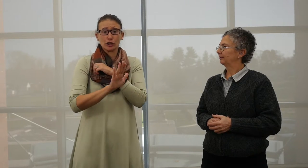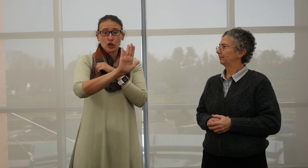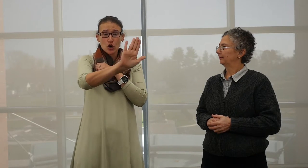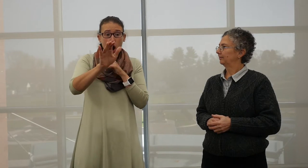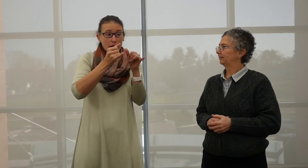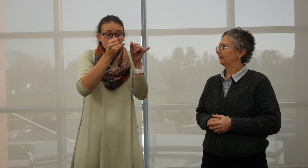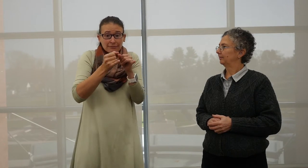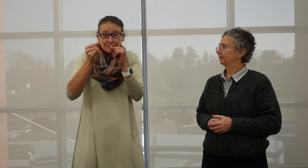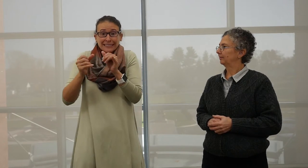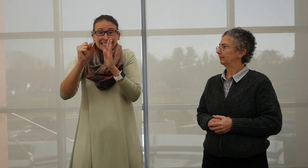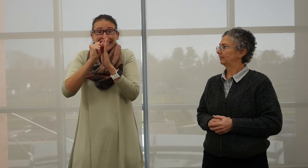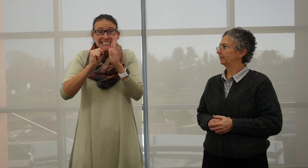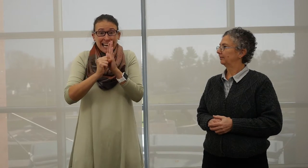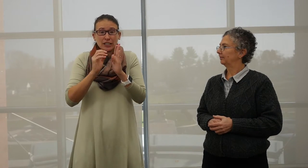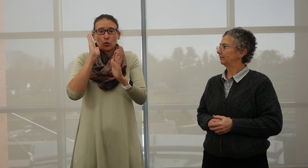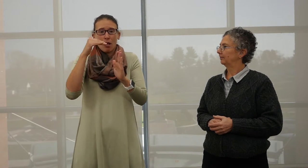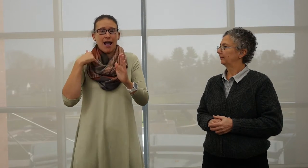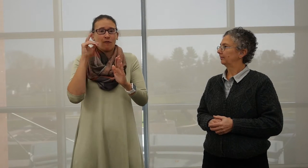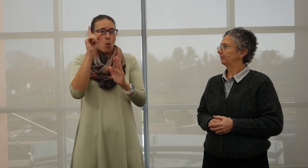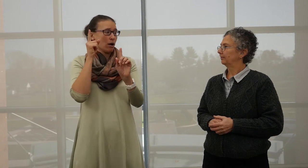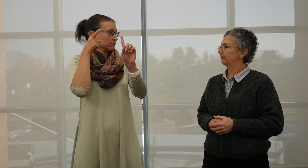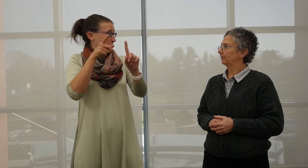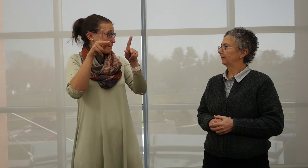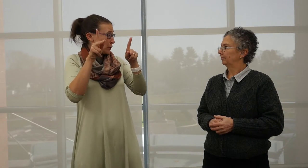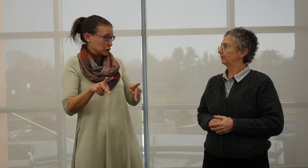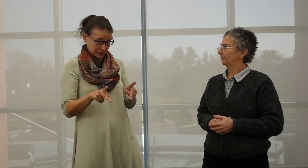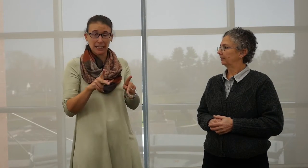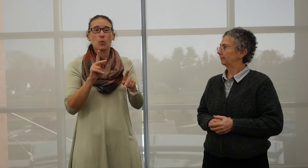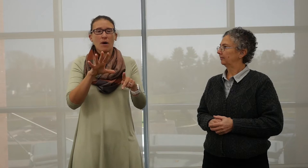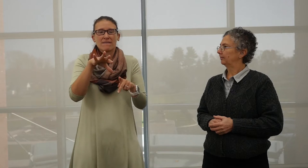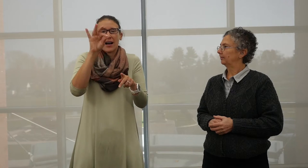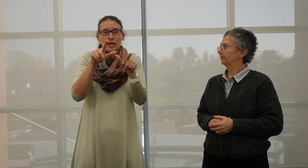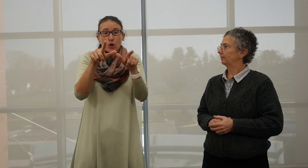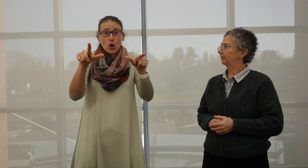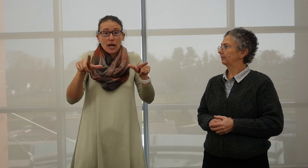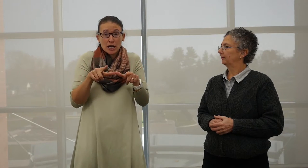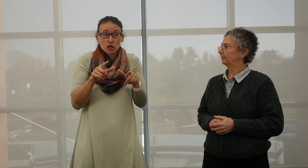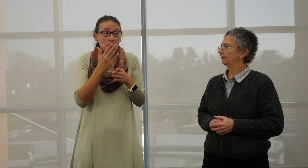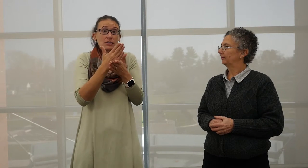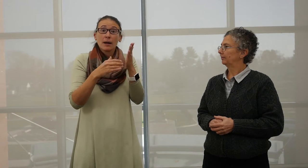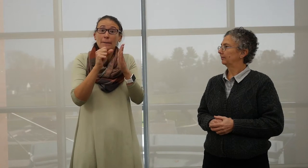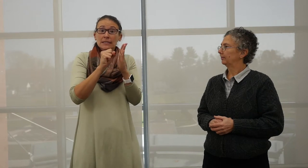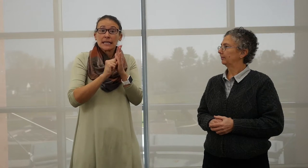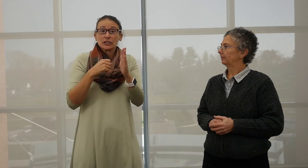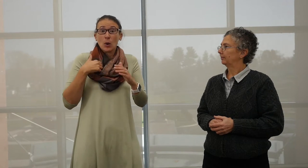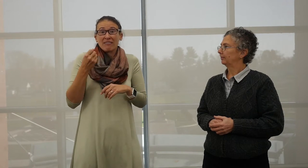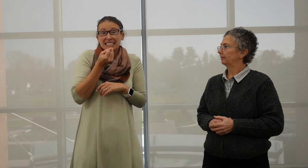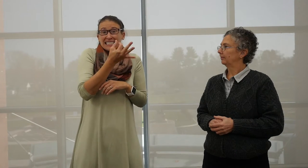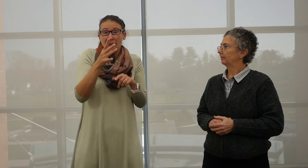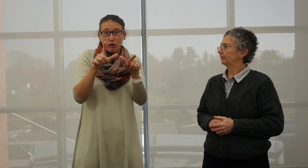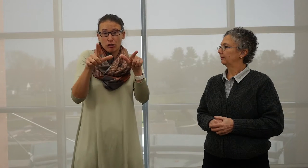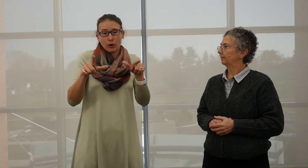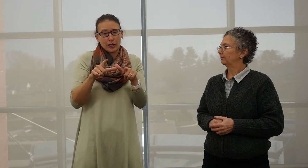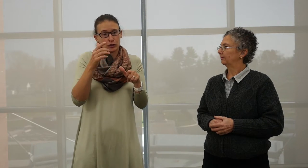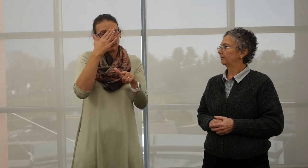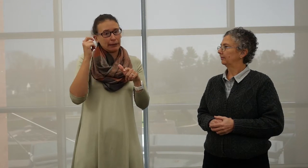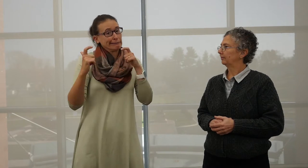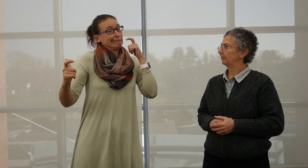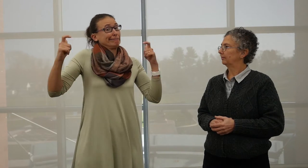over the country. Your individual states will have a point person who will find the location. Some states will have several